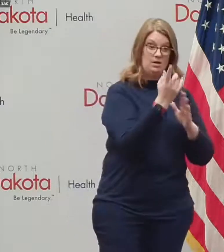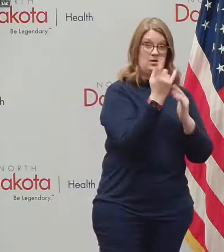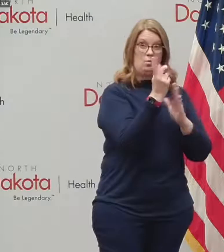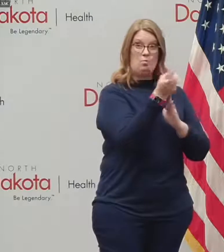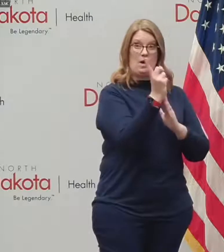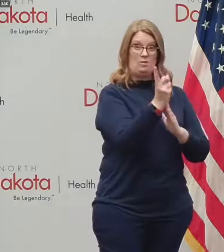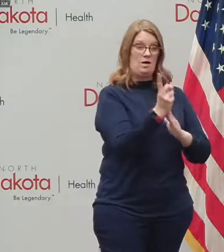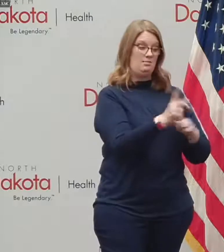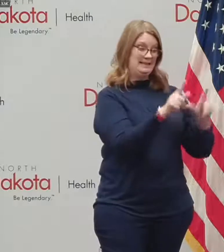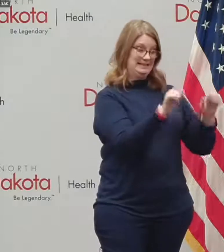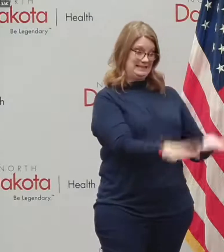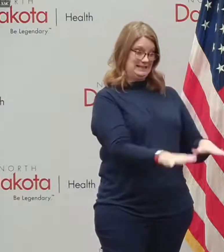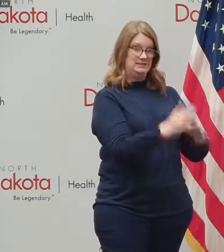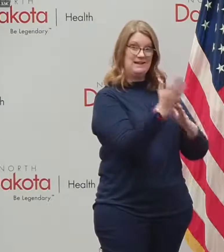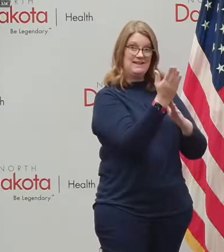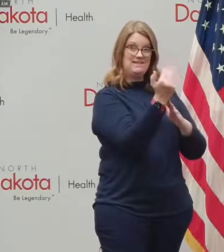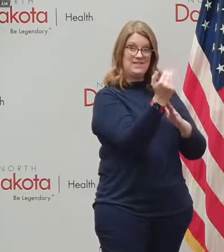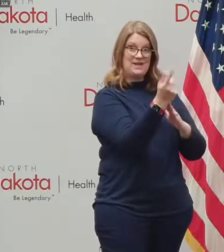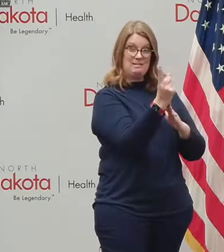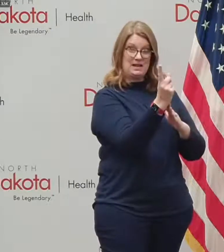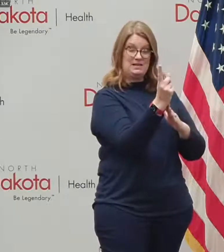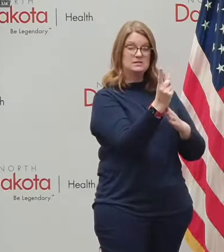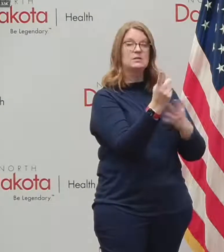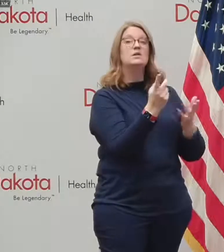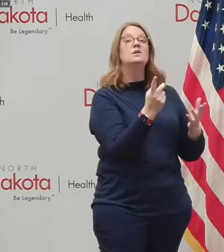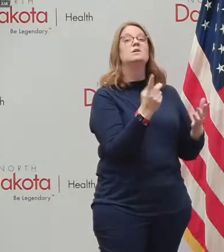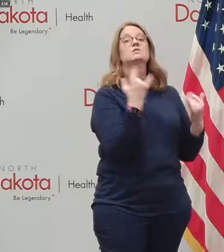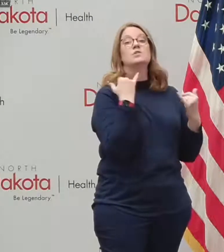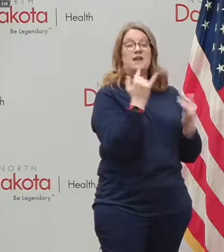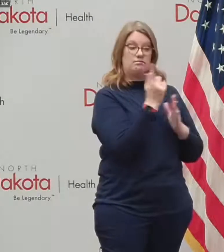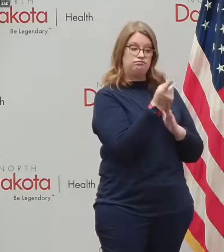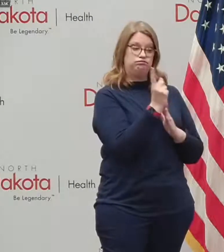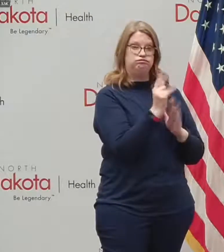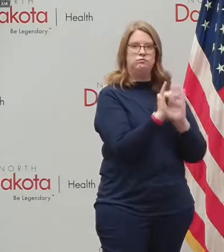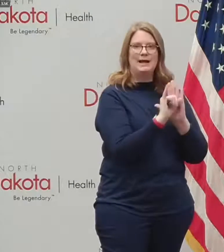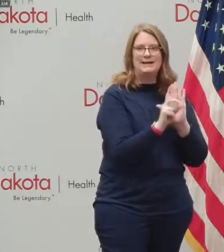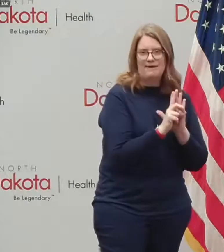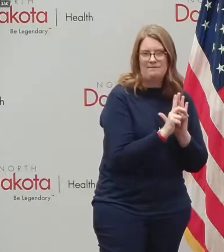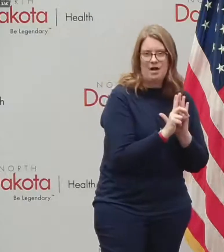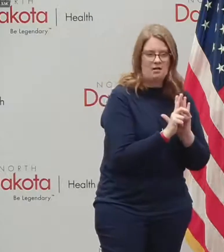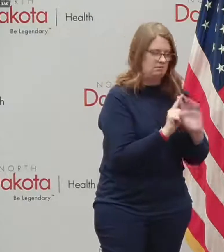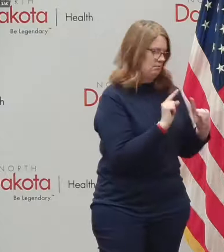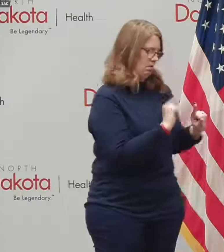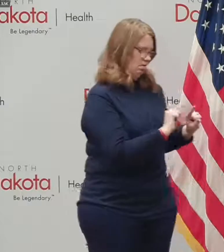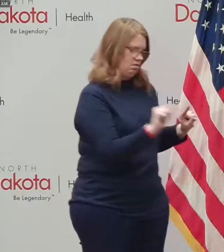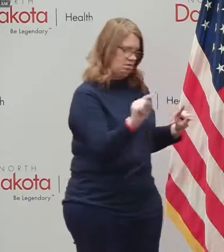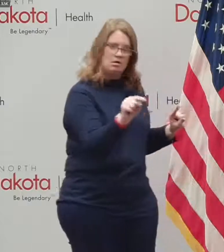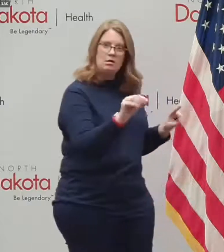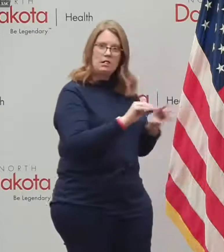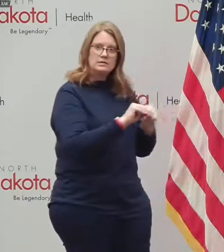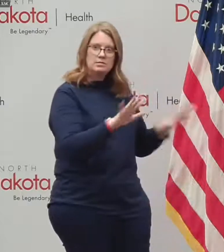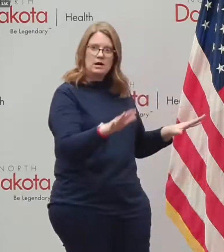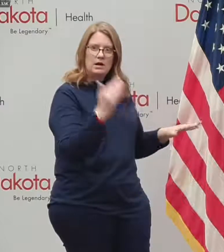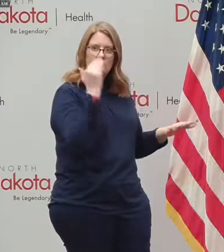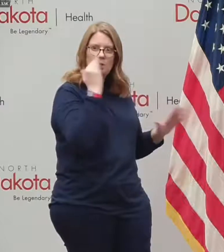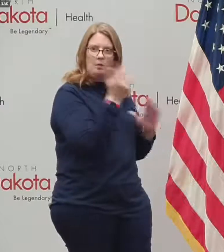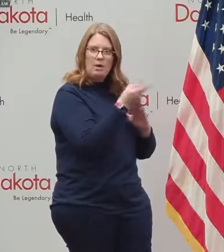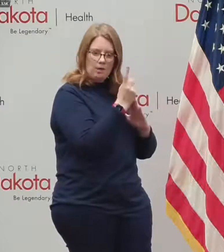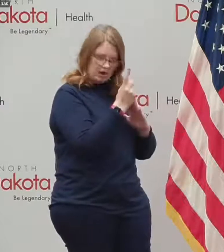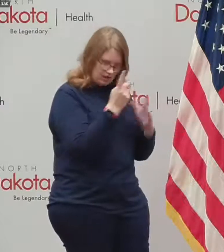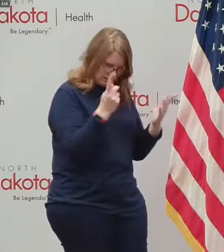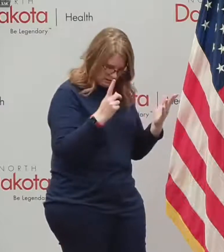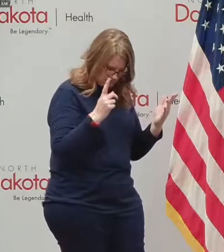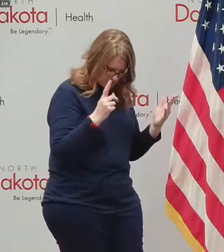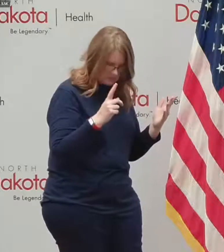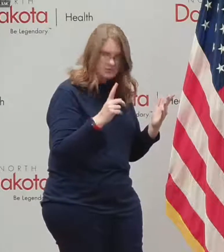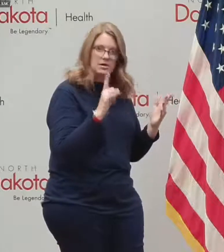tool where it can help us identify those individuals that are spreading right now and know it immediately it's a game changer.